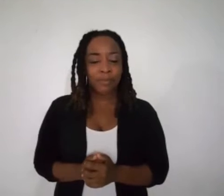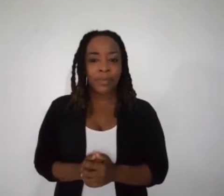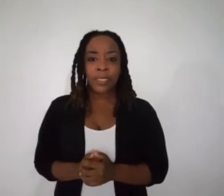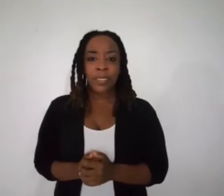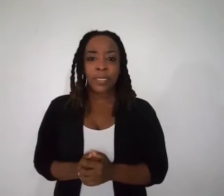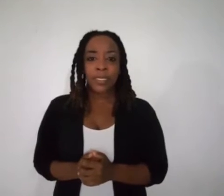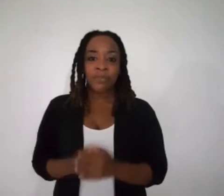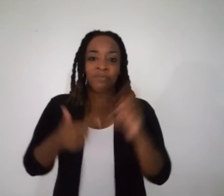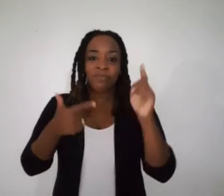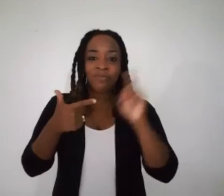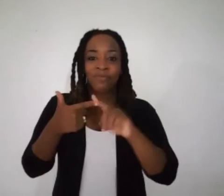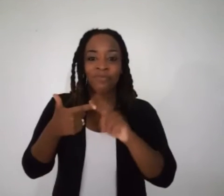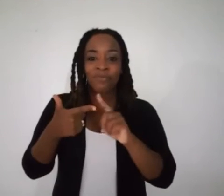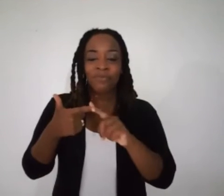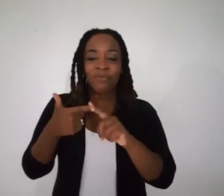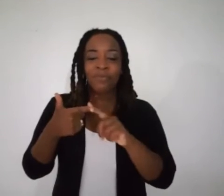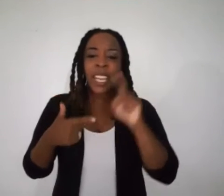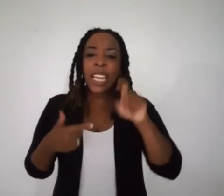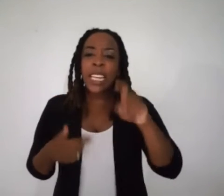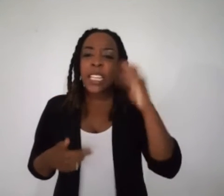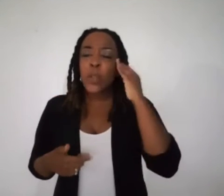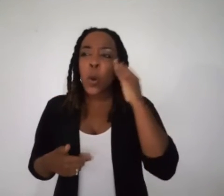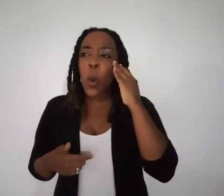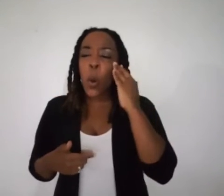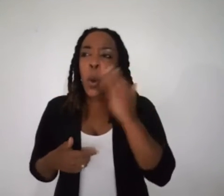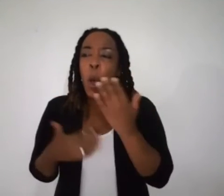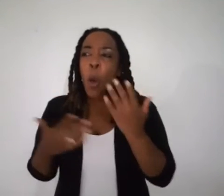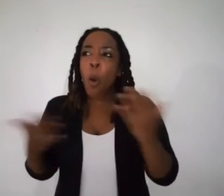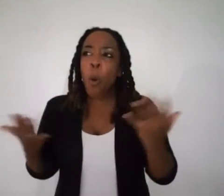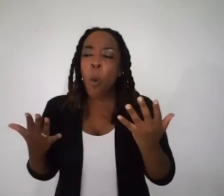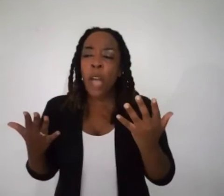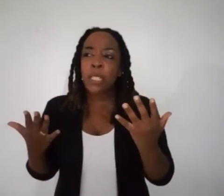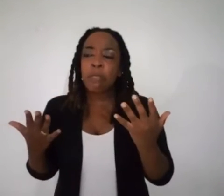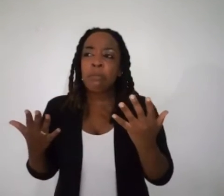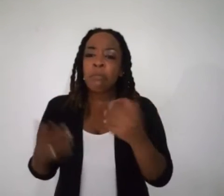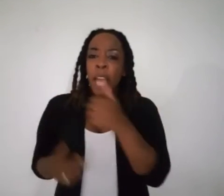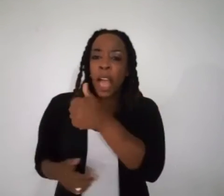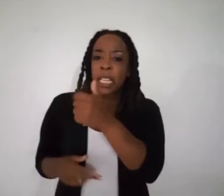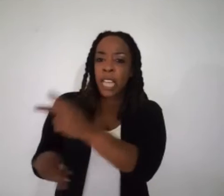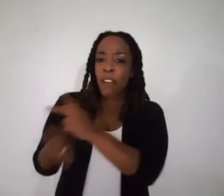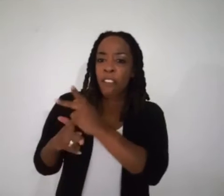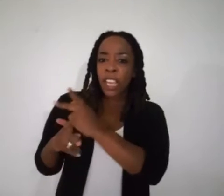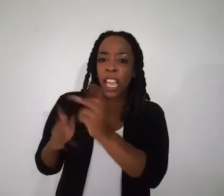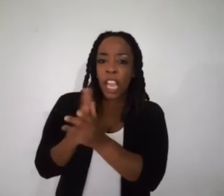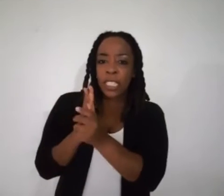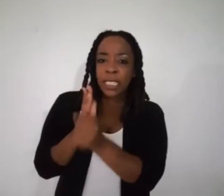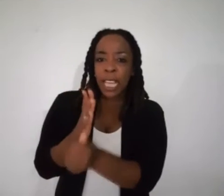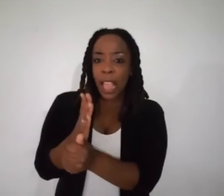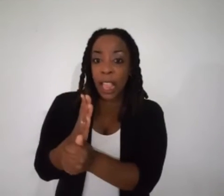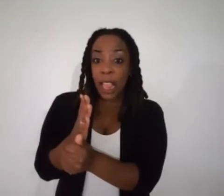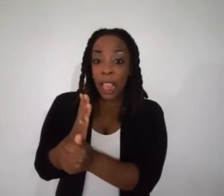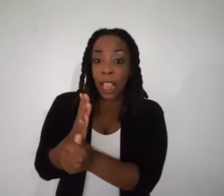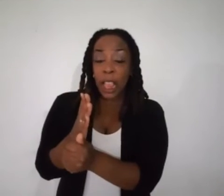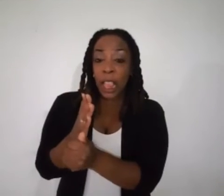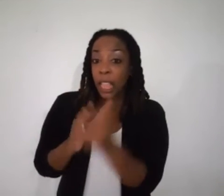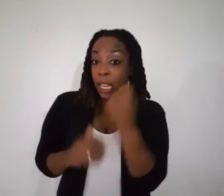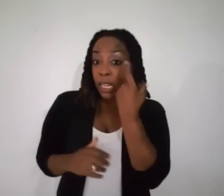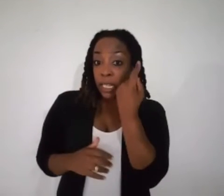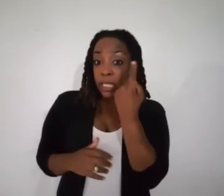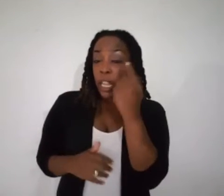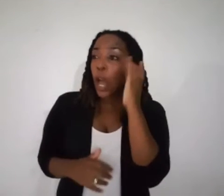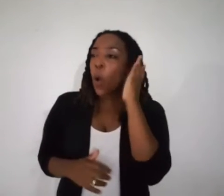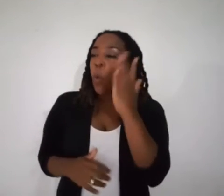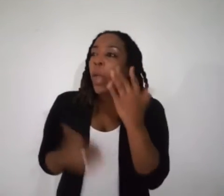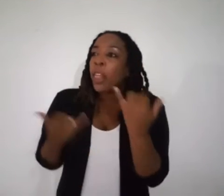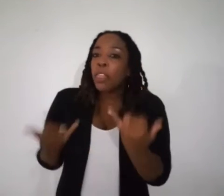current self-care skills are, because what you're going to be doing is that you're going to be building on your child's